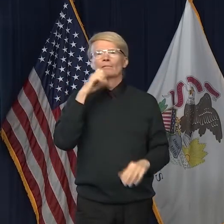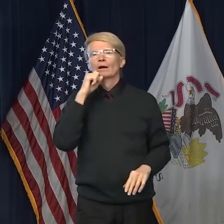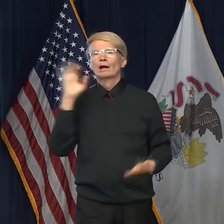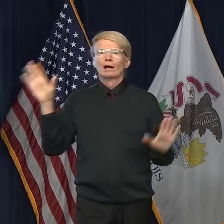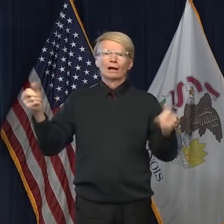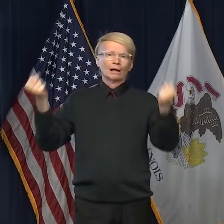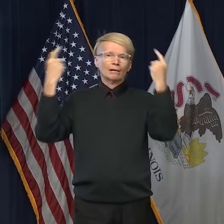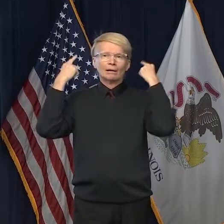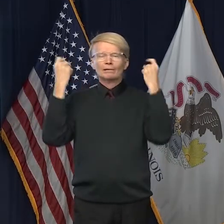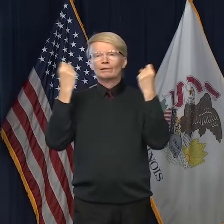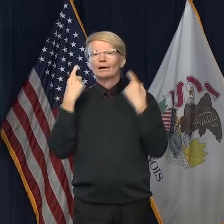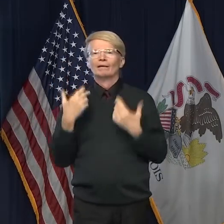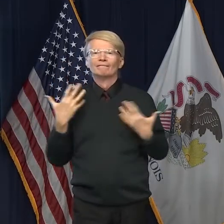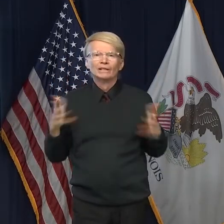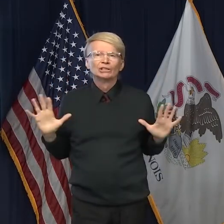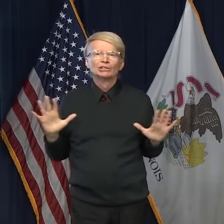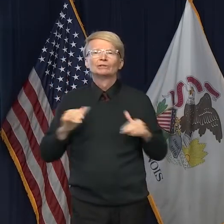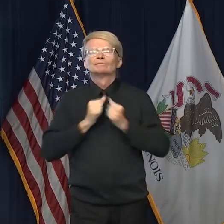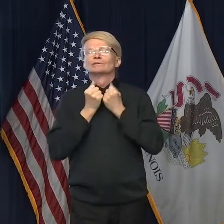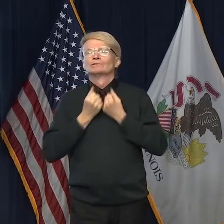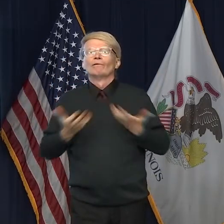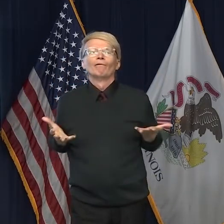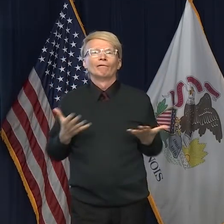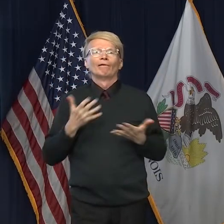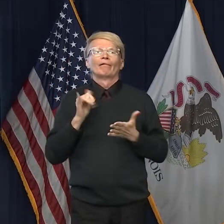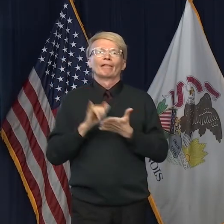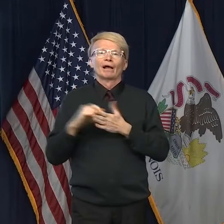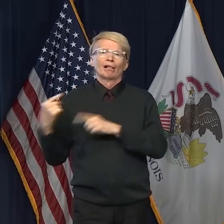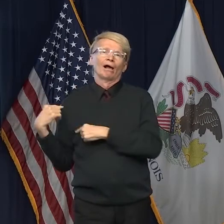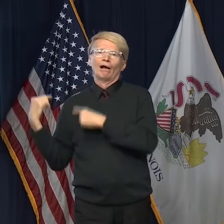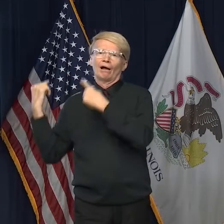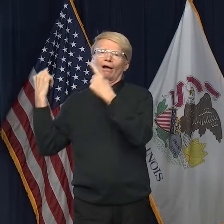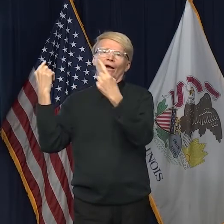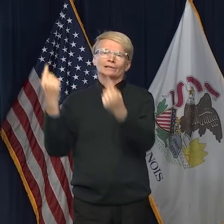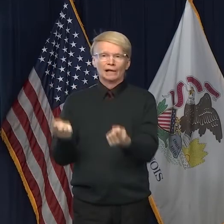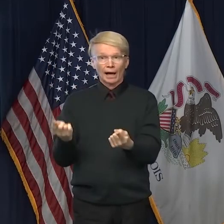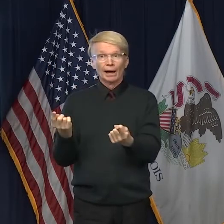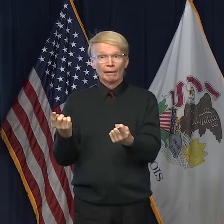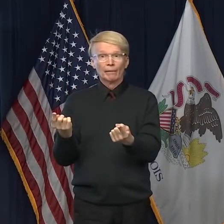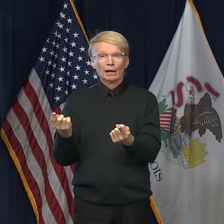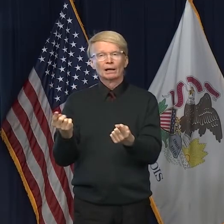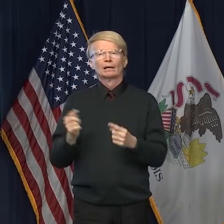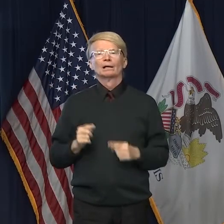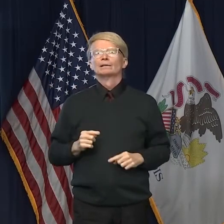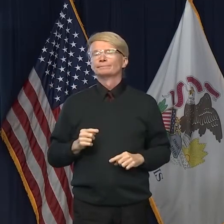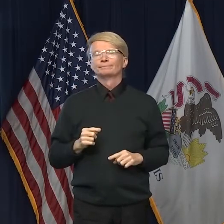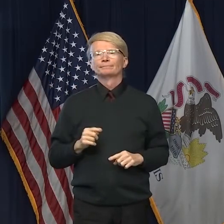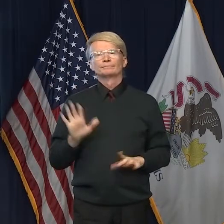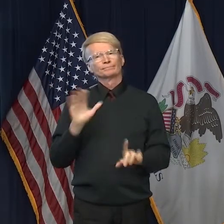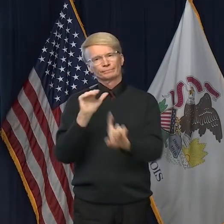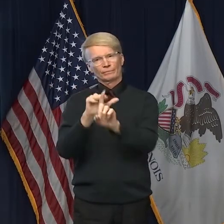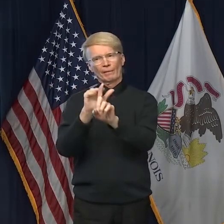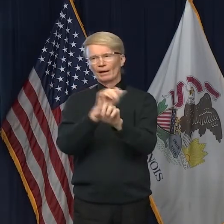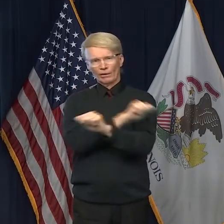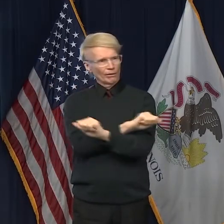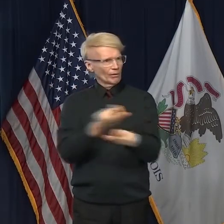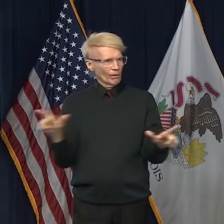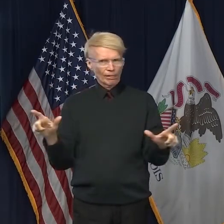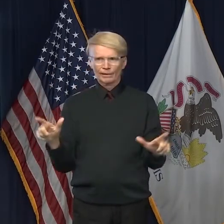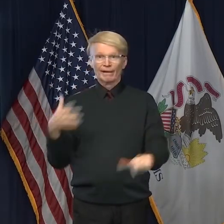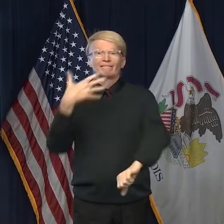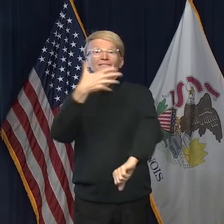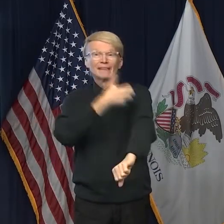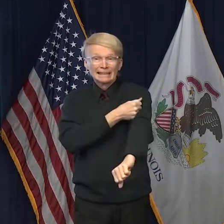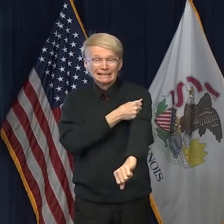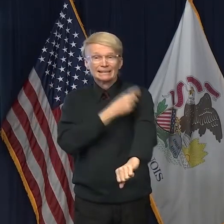gotten tired. All of us experiencing this for so long. And so just a reminder to everybody, vaccines